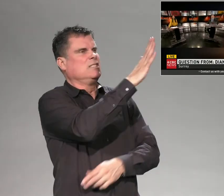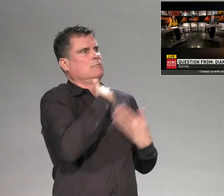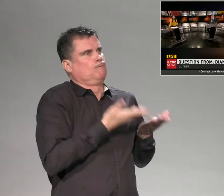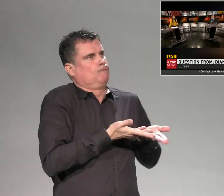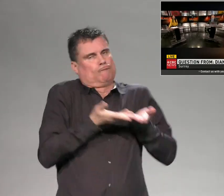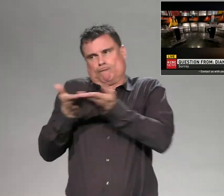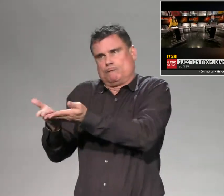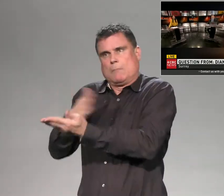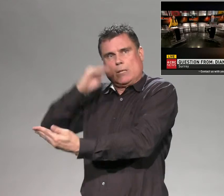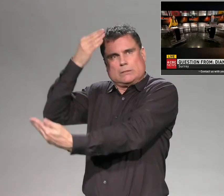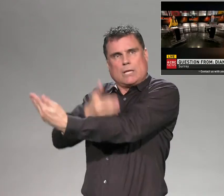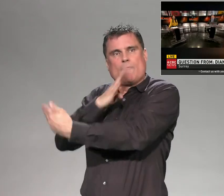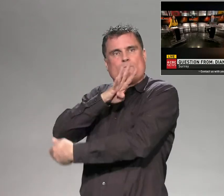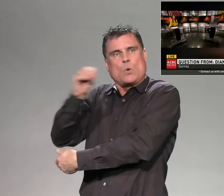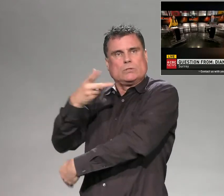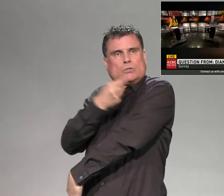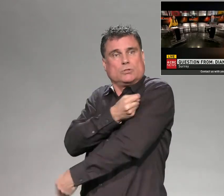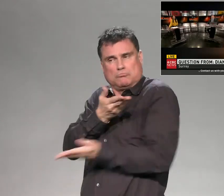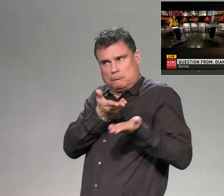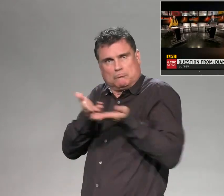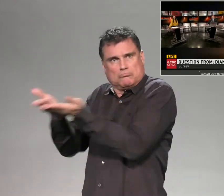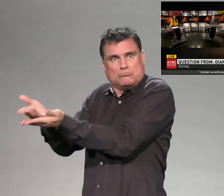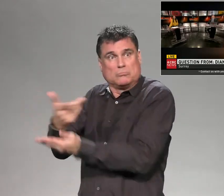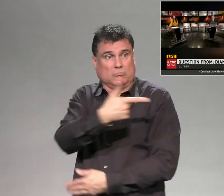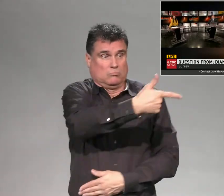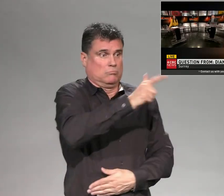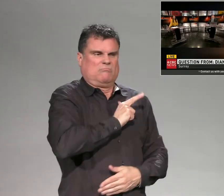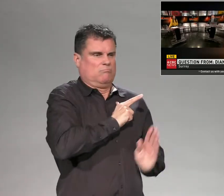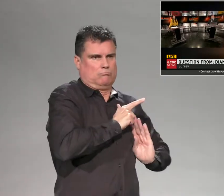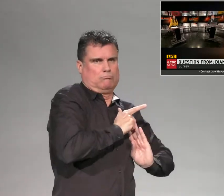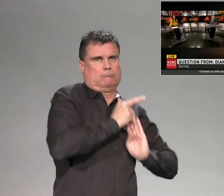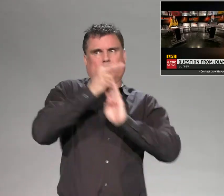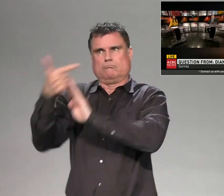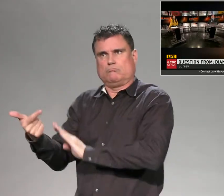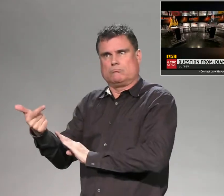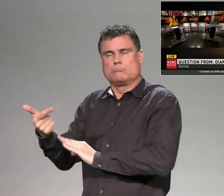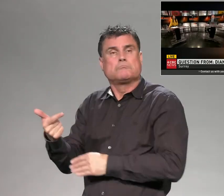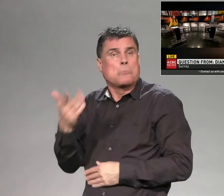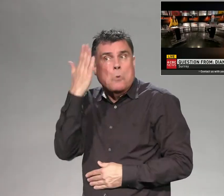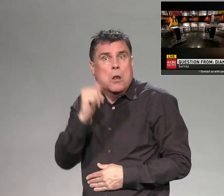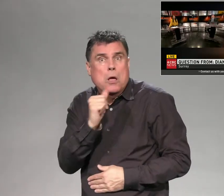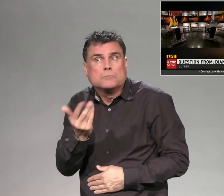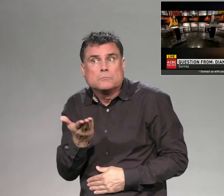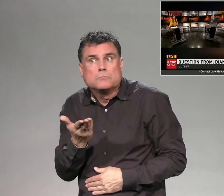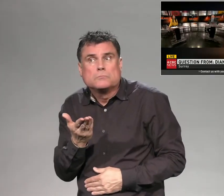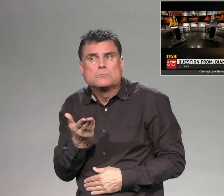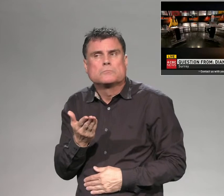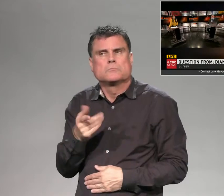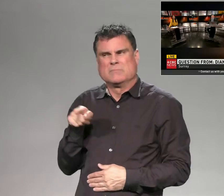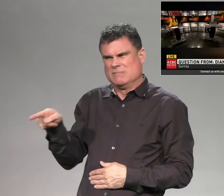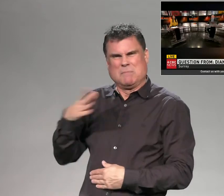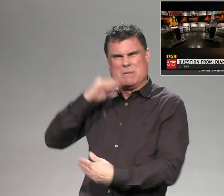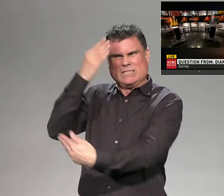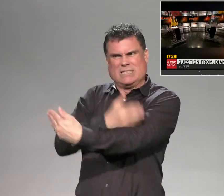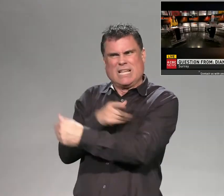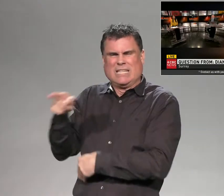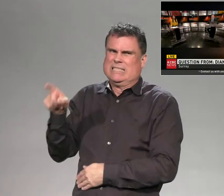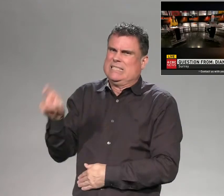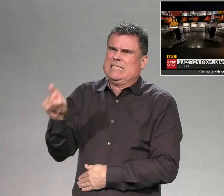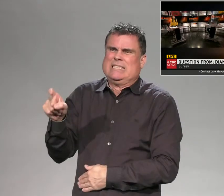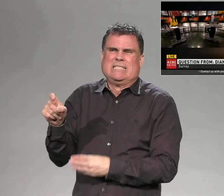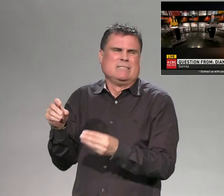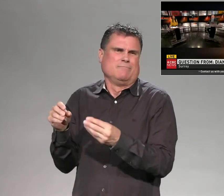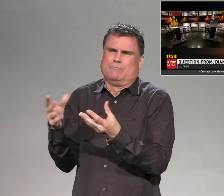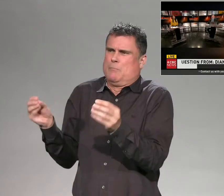spot? Yes or no, and why or why not, please? And how might this switch be arranged? Interesting question. Minister